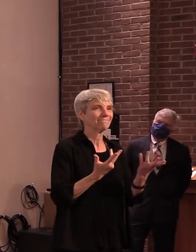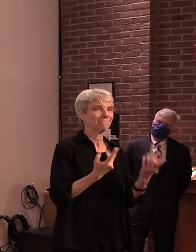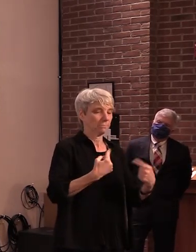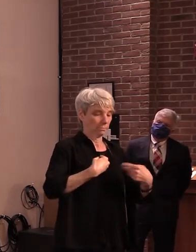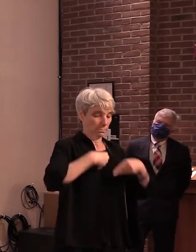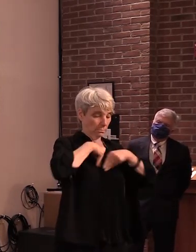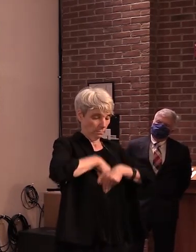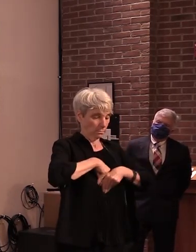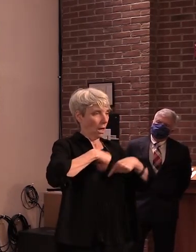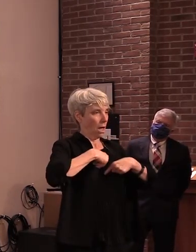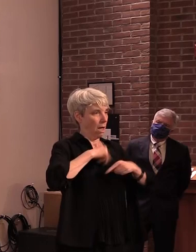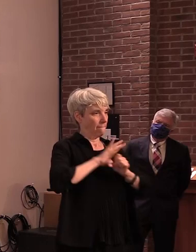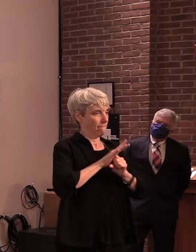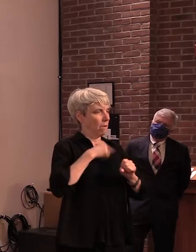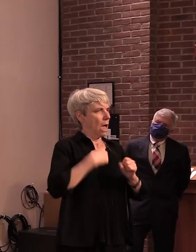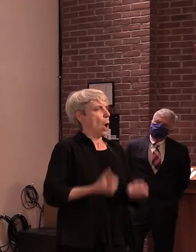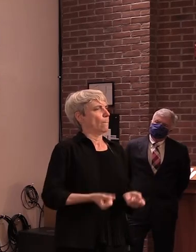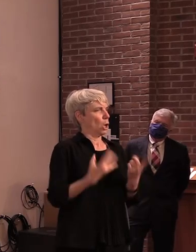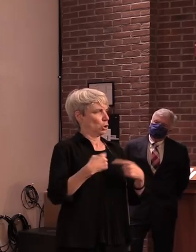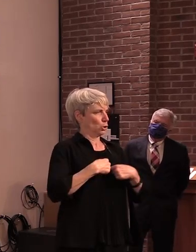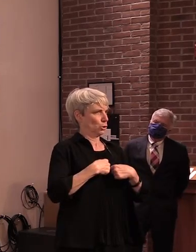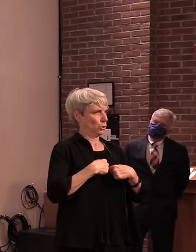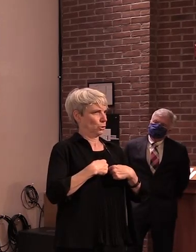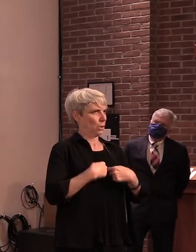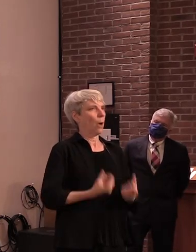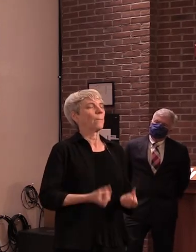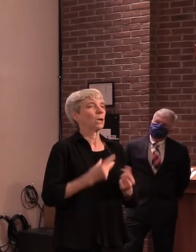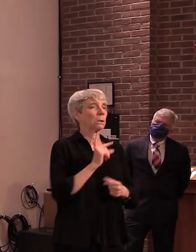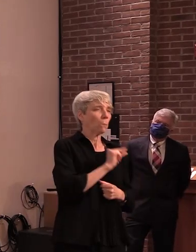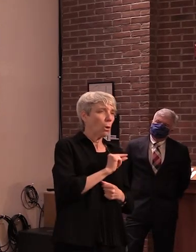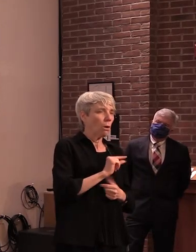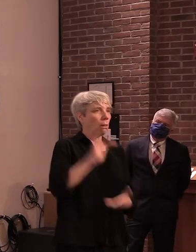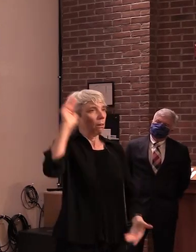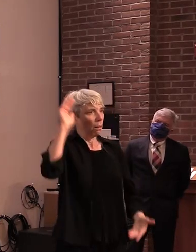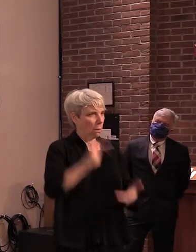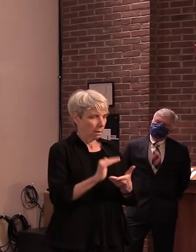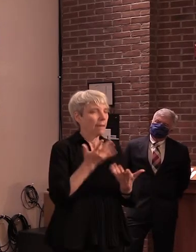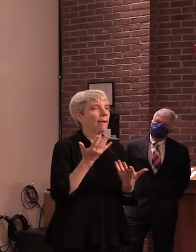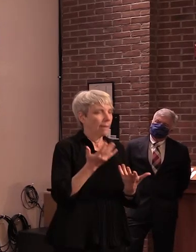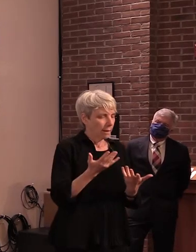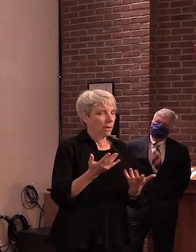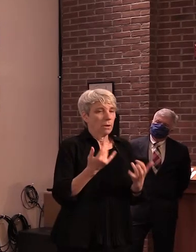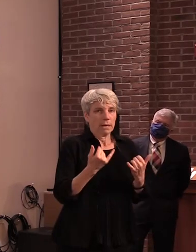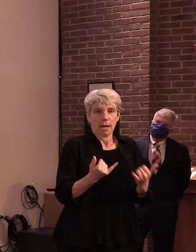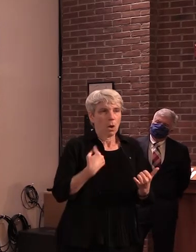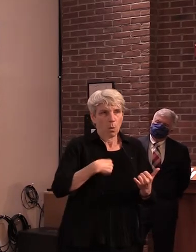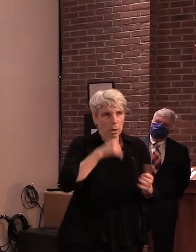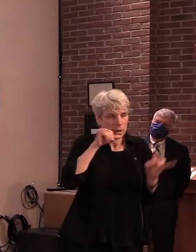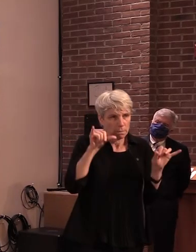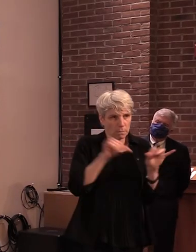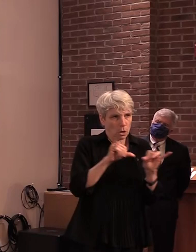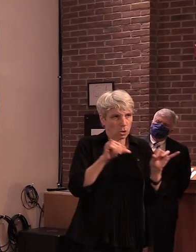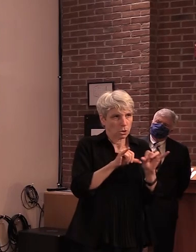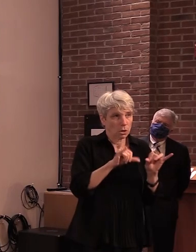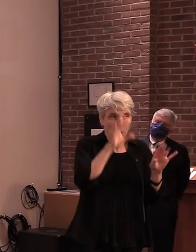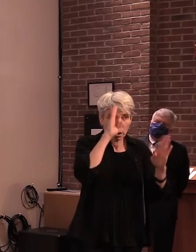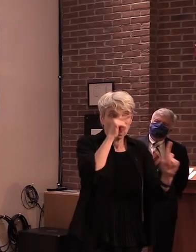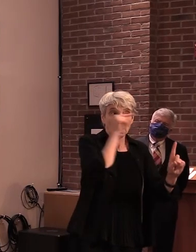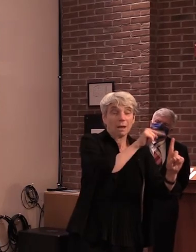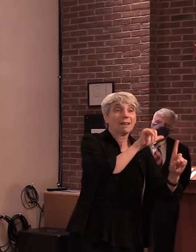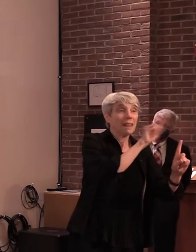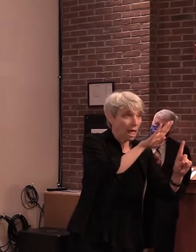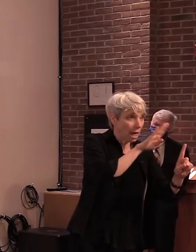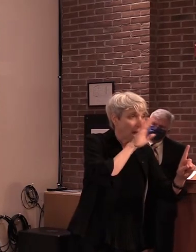express it that way. So that's not something that we're commonly measuring. That's much more in a research mode